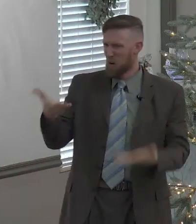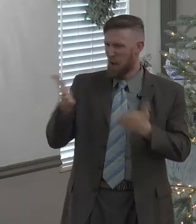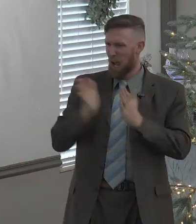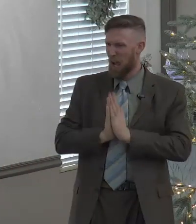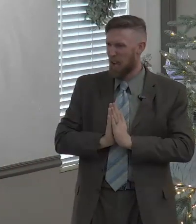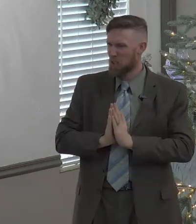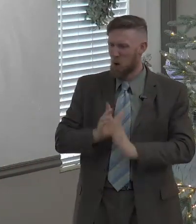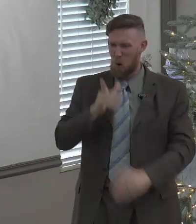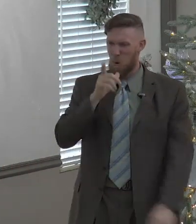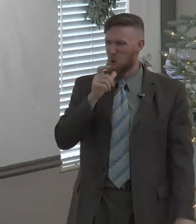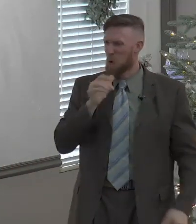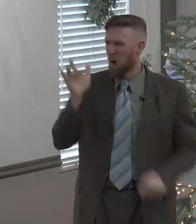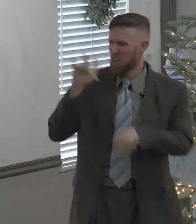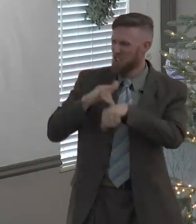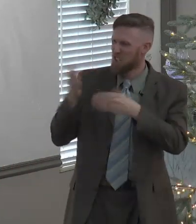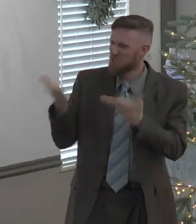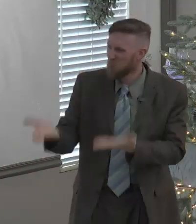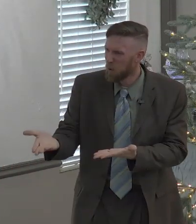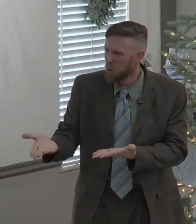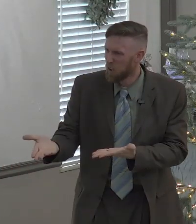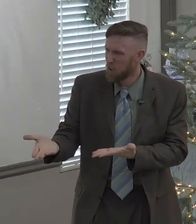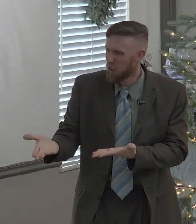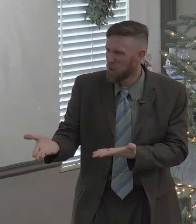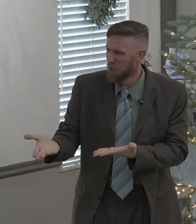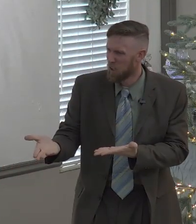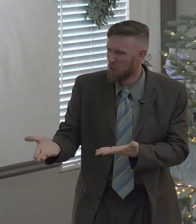sayest thou, who touched me?